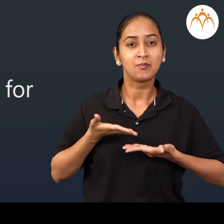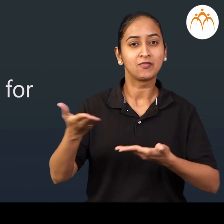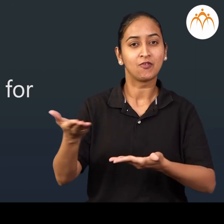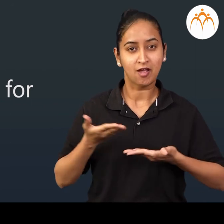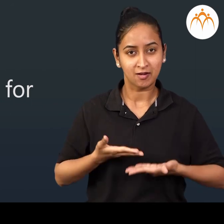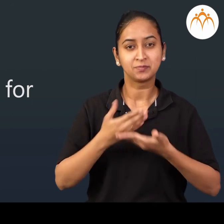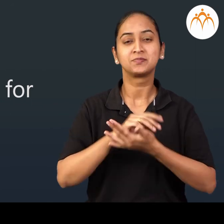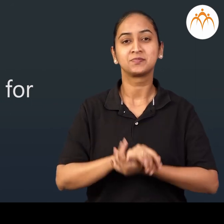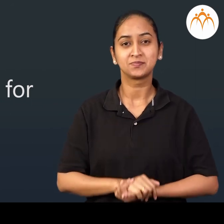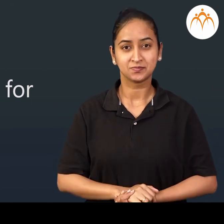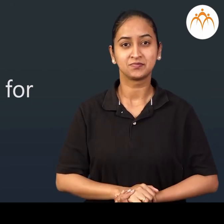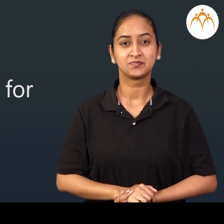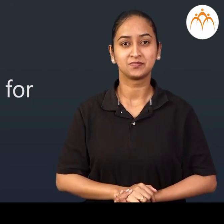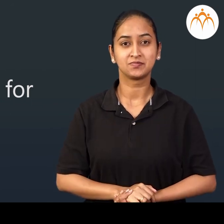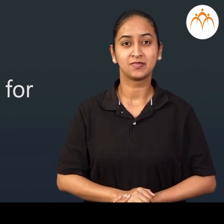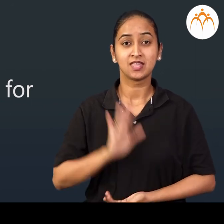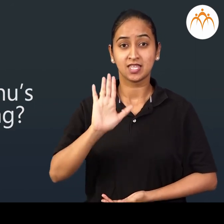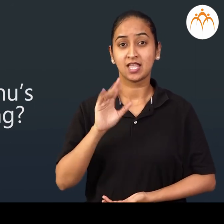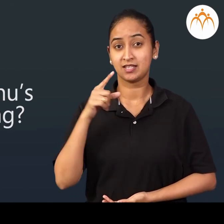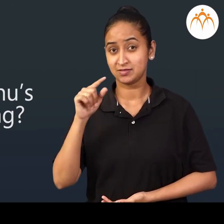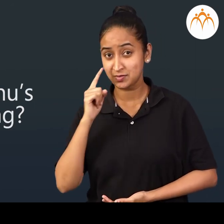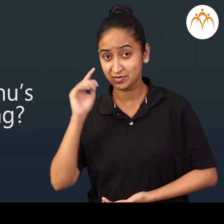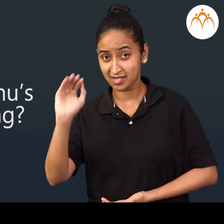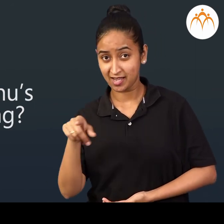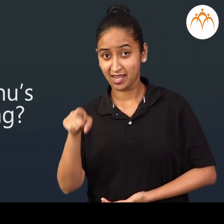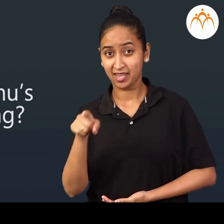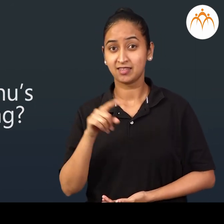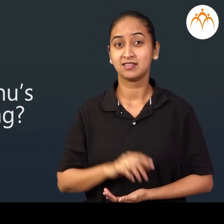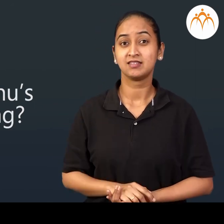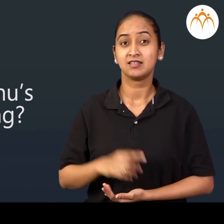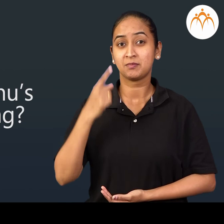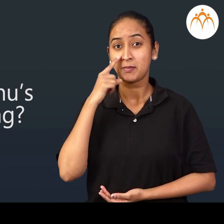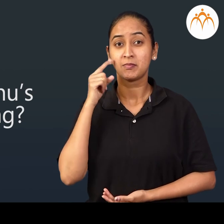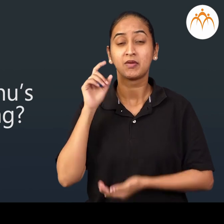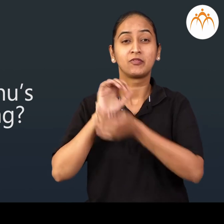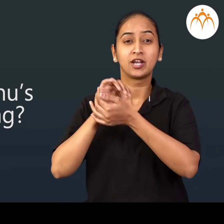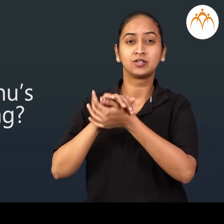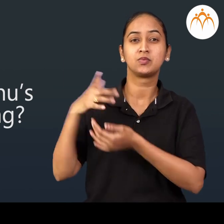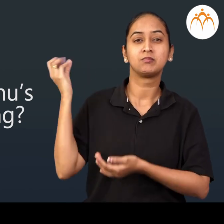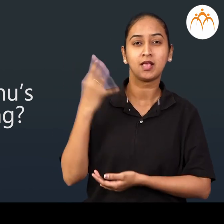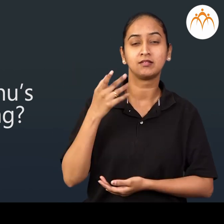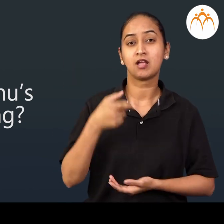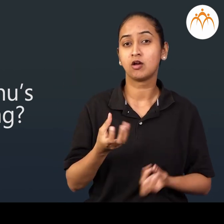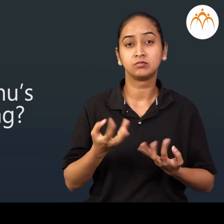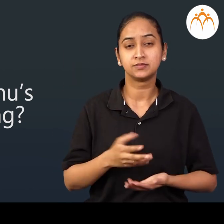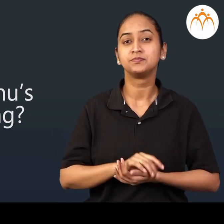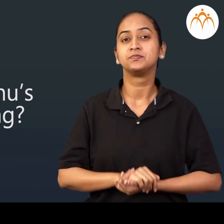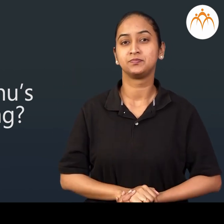for the birthday? How many of Dhanu's friends are coming?